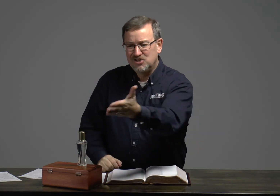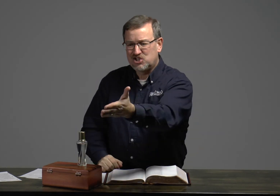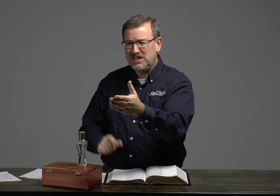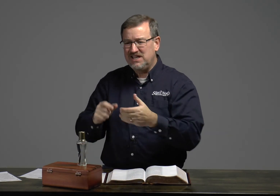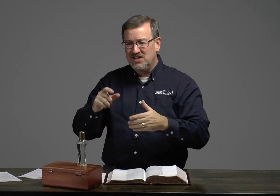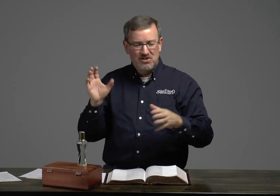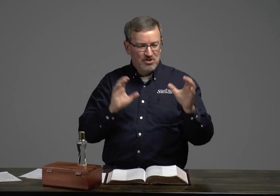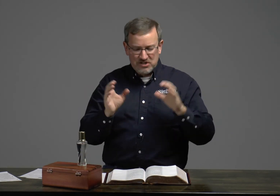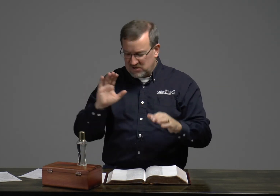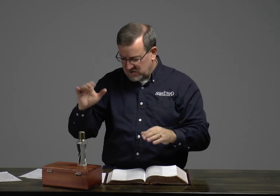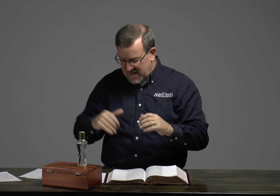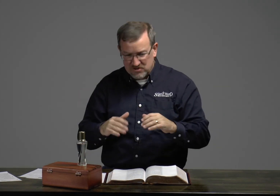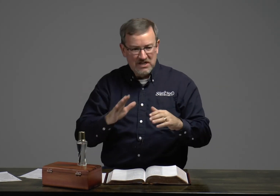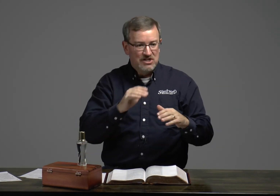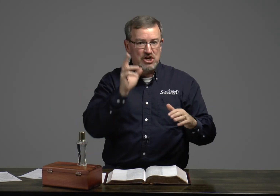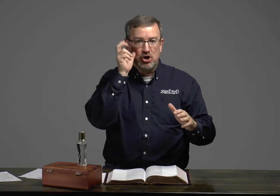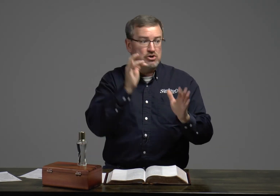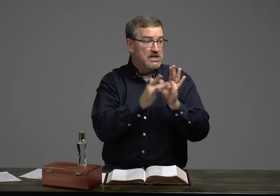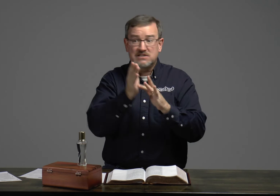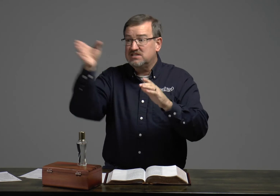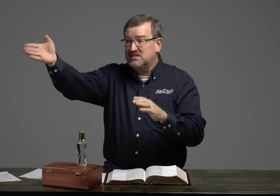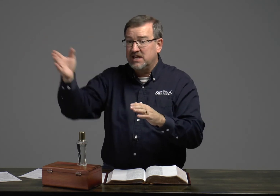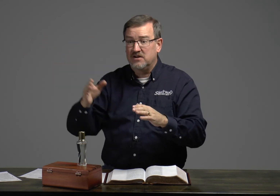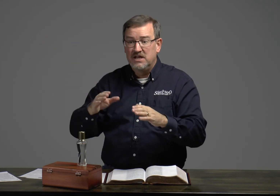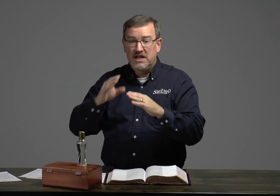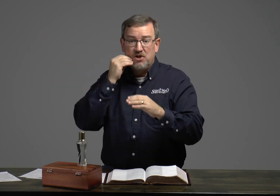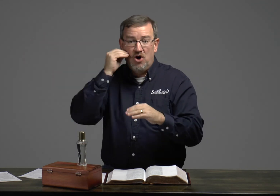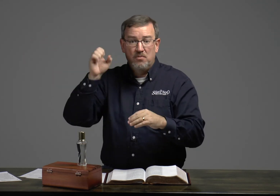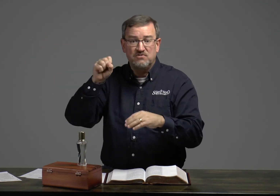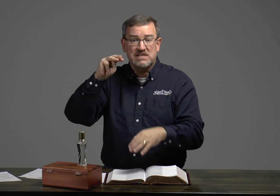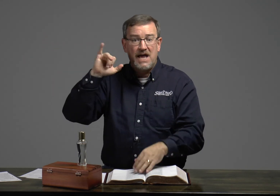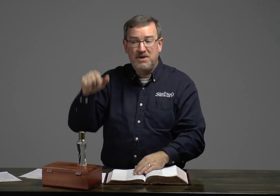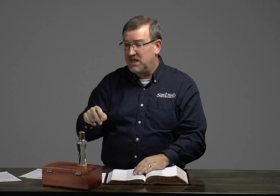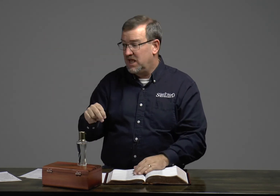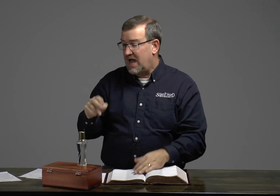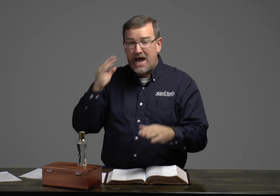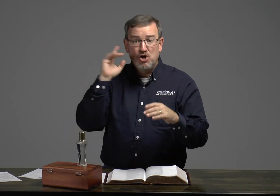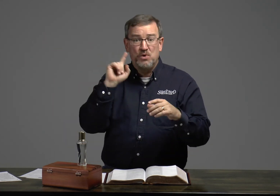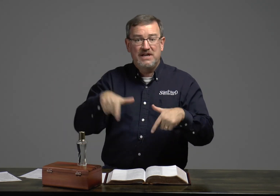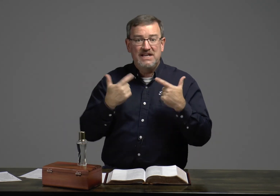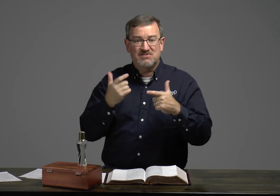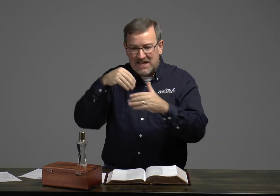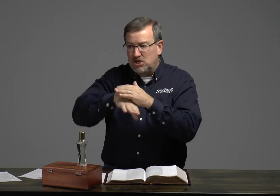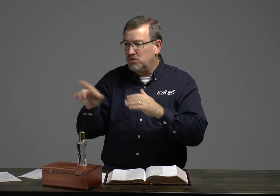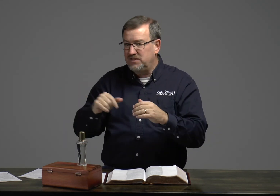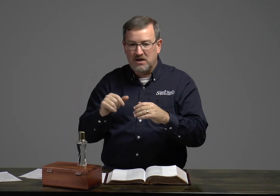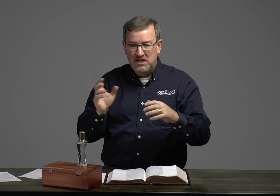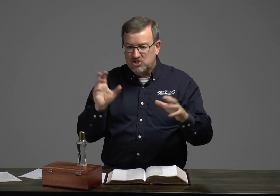She looked in her house. She heard Jesus is there in the home of Simon. I know where he lives. I can go in there. She